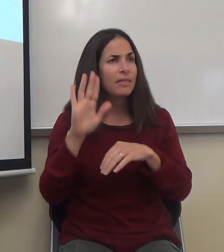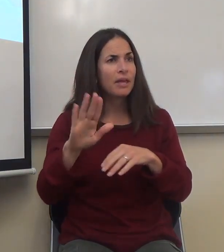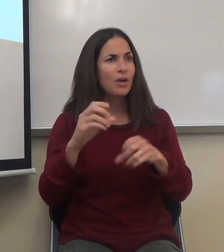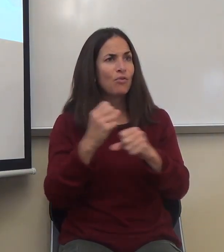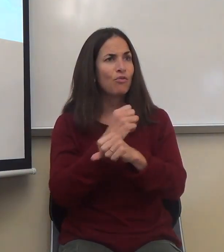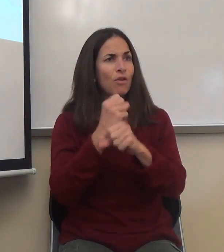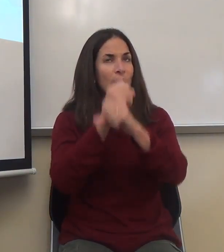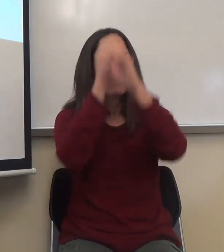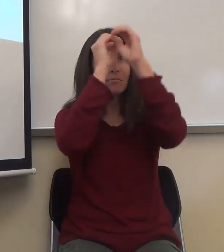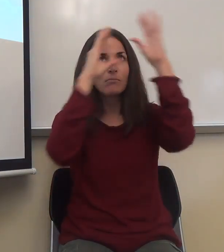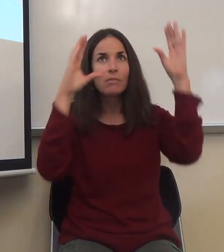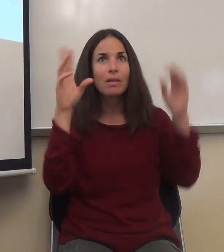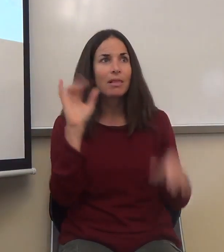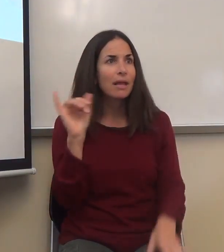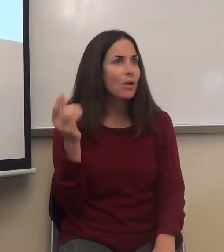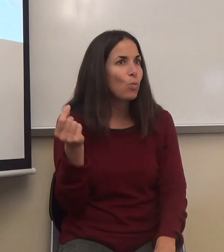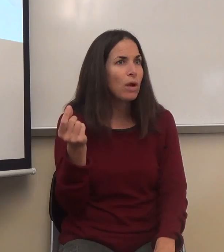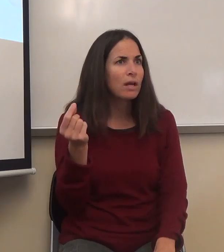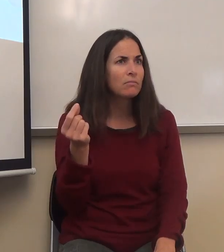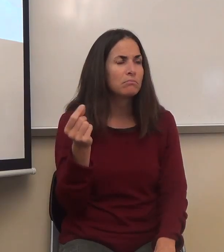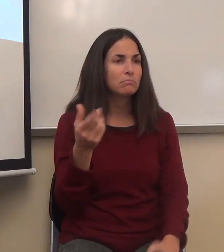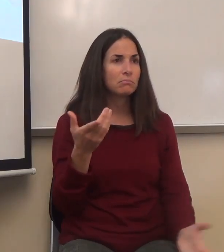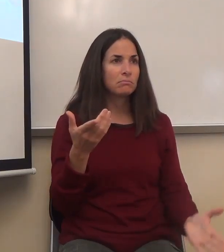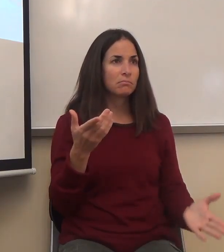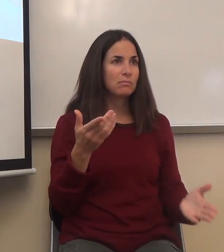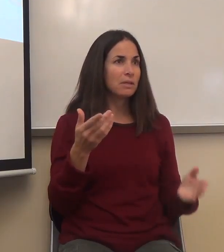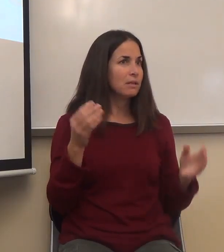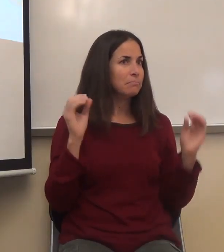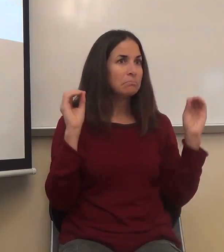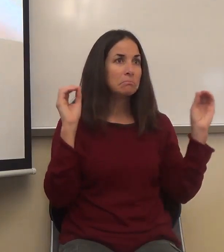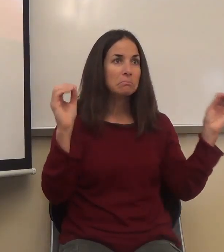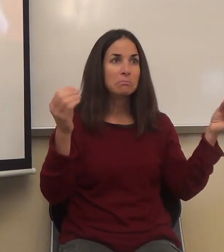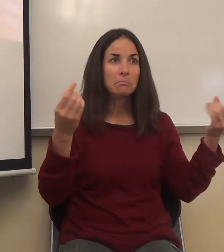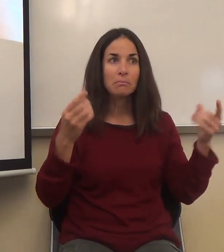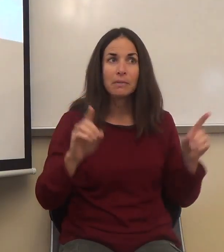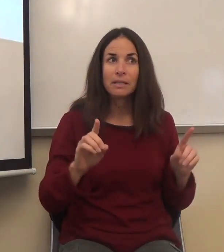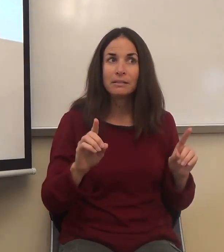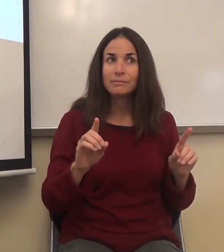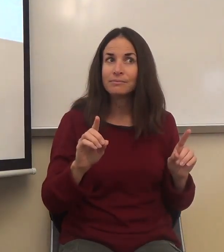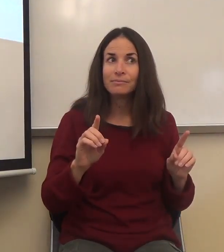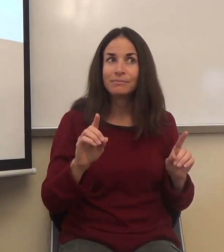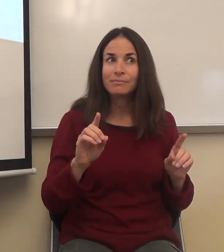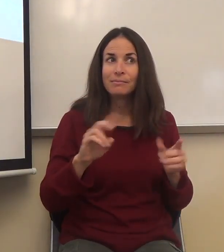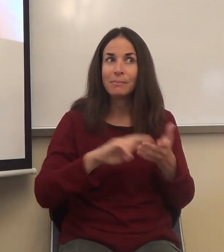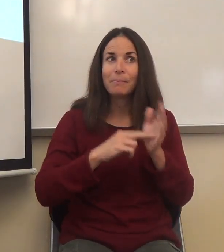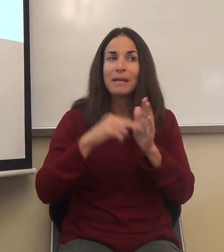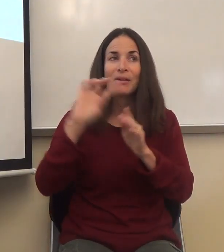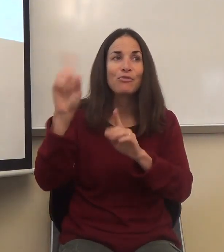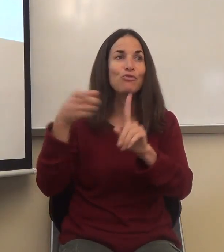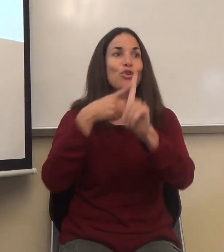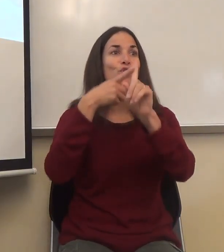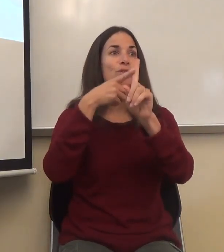No, brutal as it's in like pretty a much fight. non-existent, actually. So these were the first